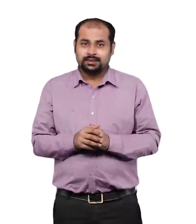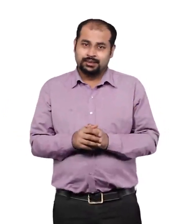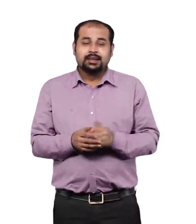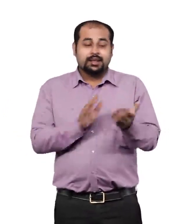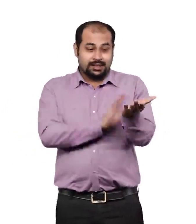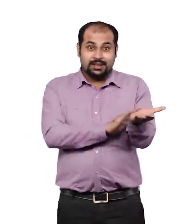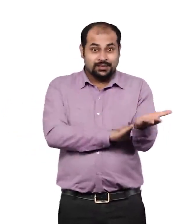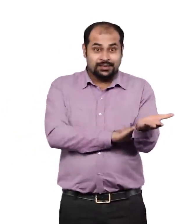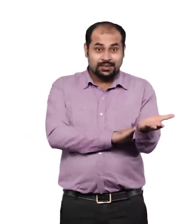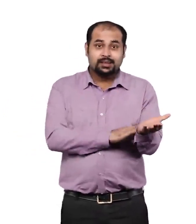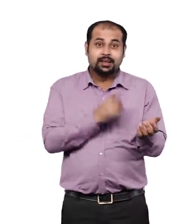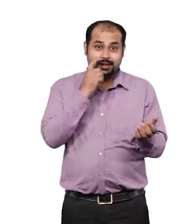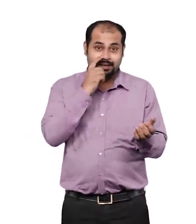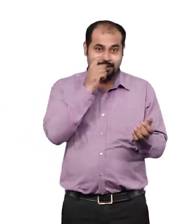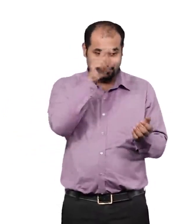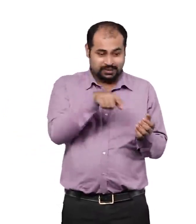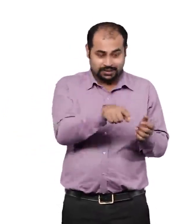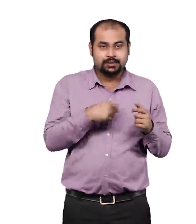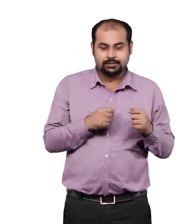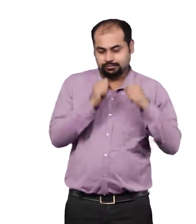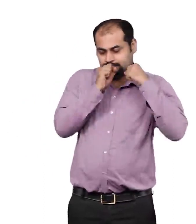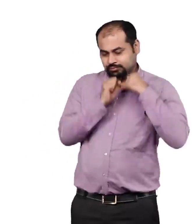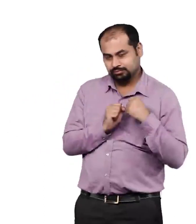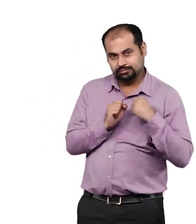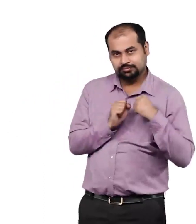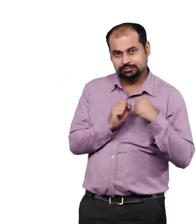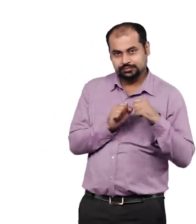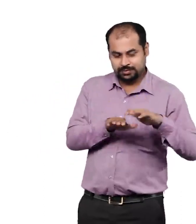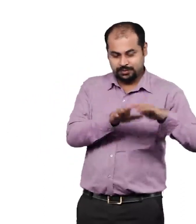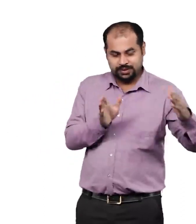The girl is sitting on the bench at the left side.